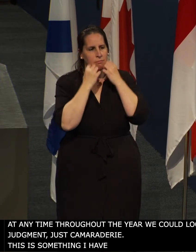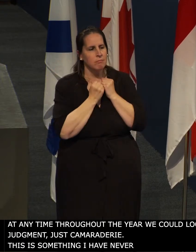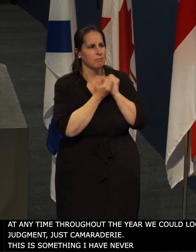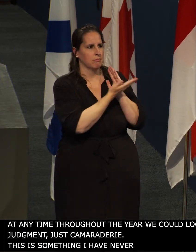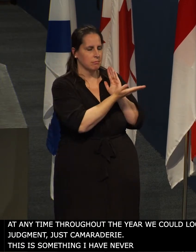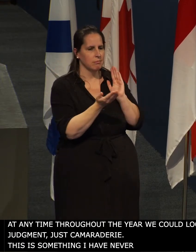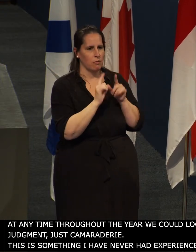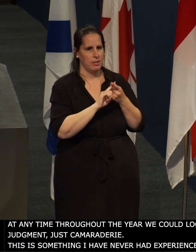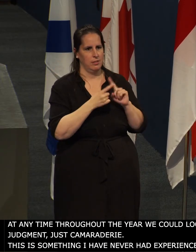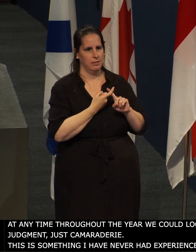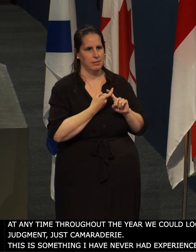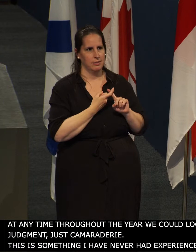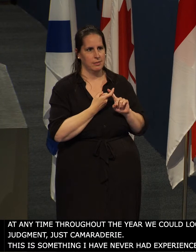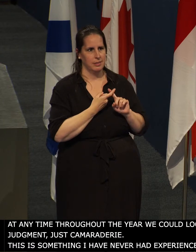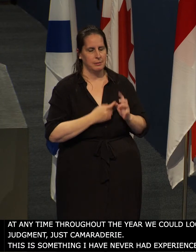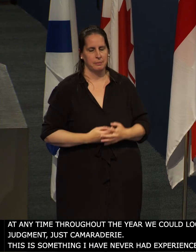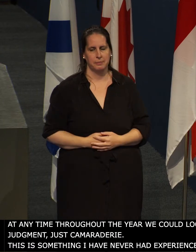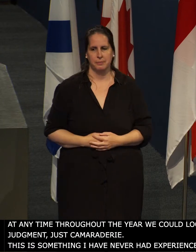last a lifetime.